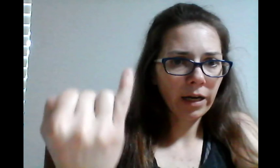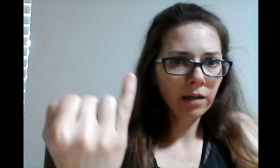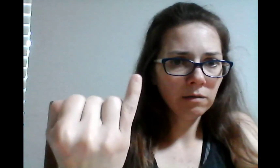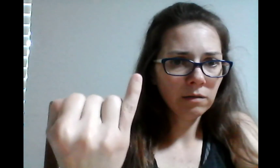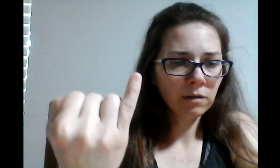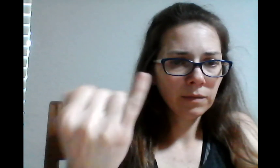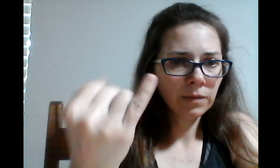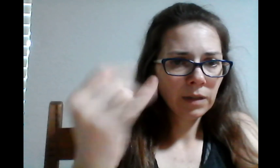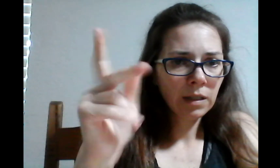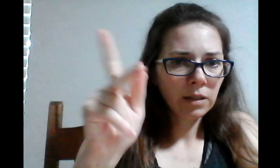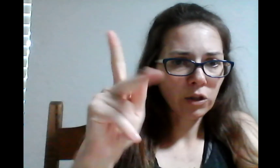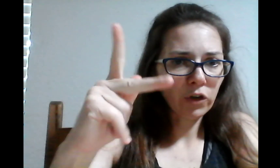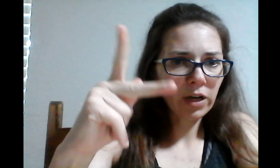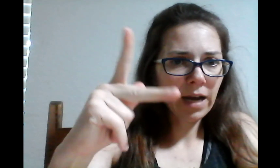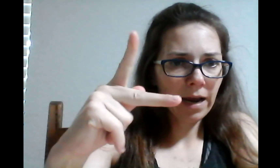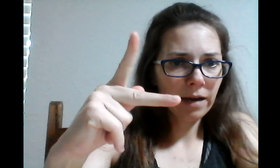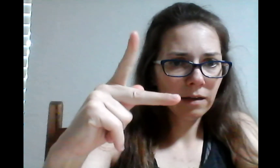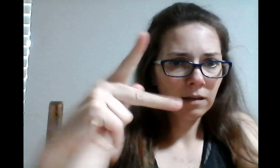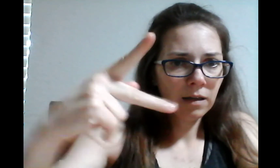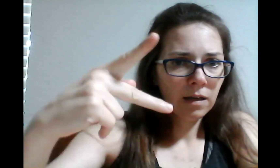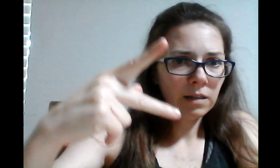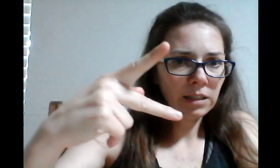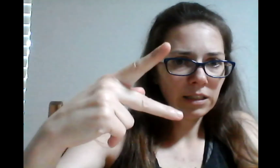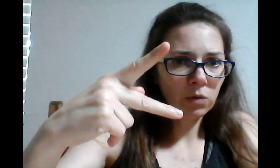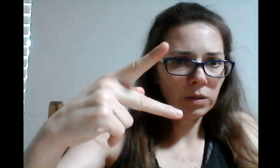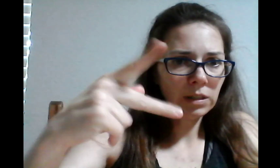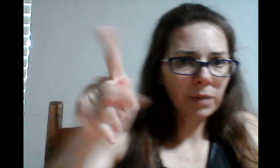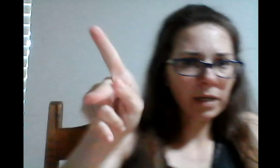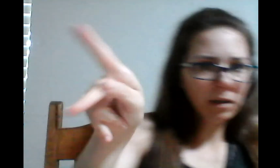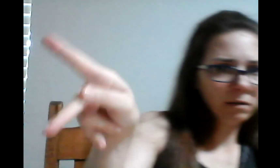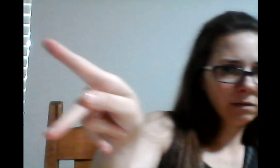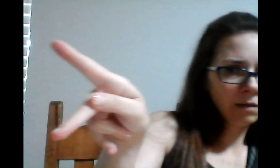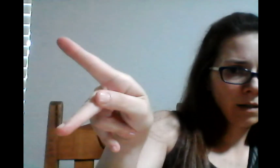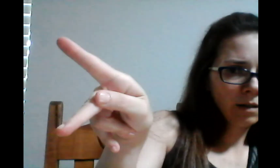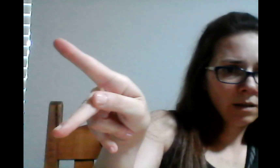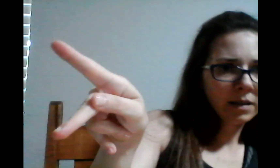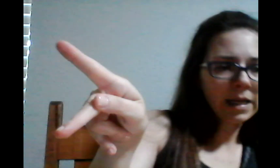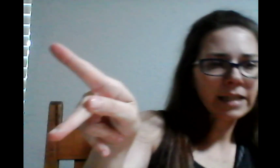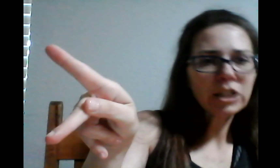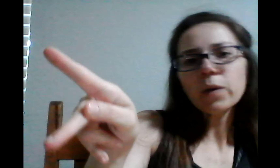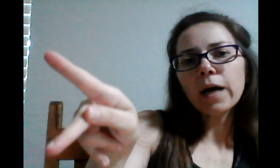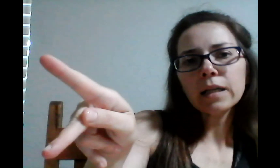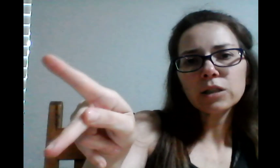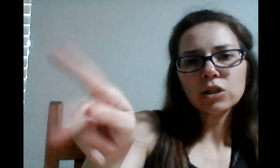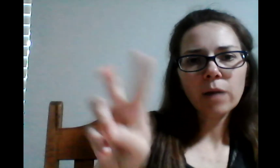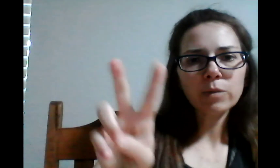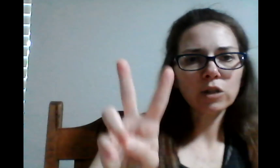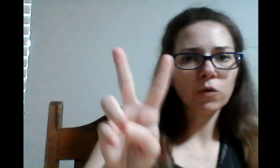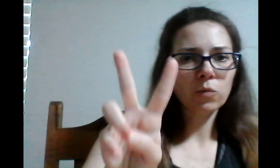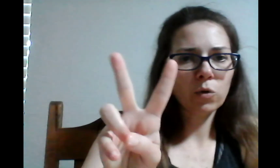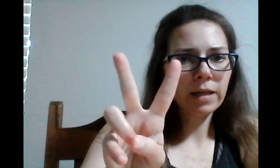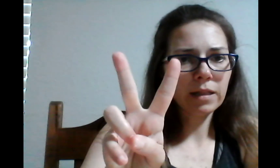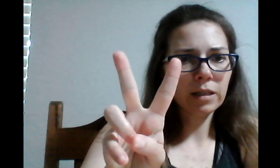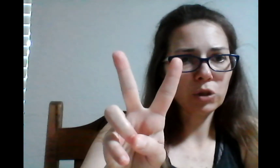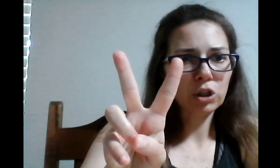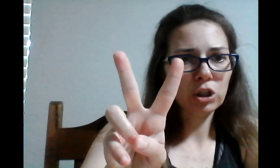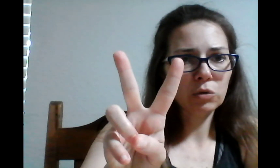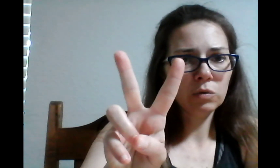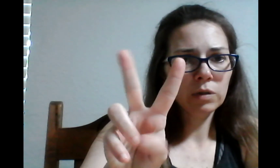J. And you have your K. This is going to be the easiest way I can describe is if you make the number 2